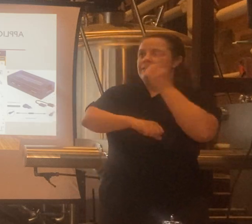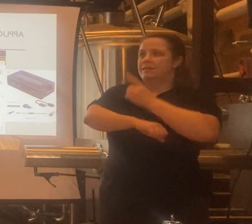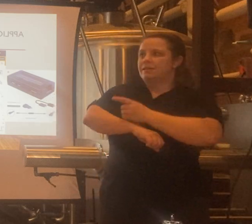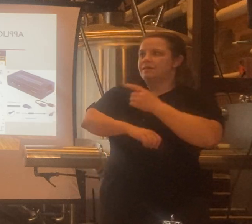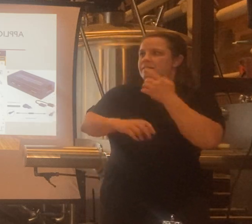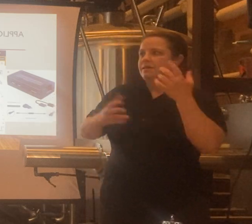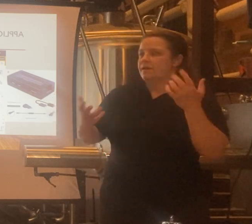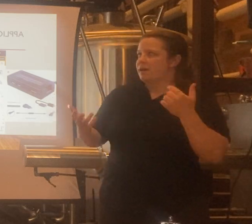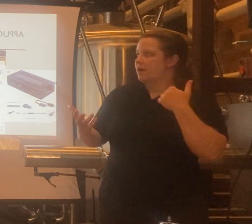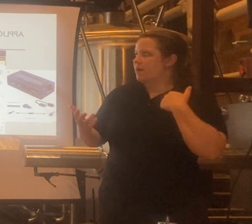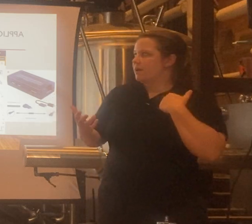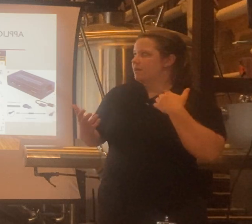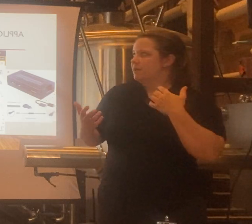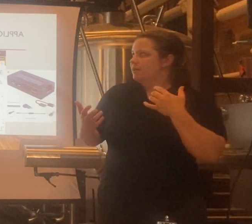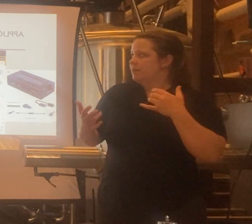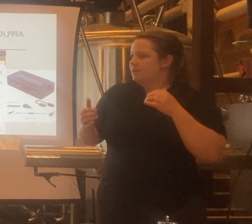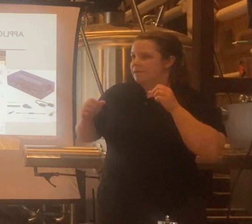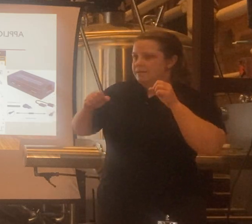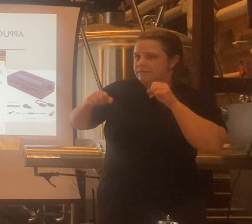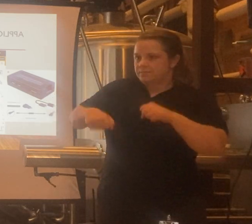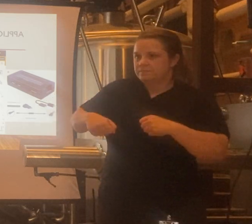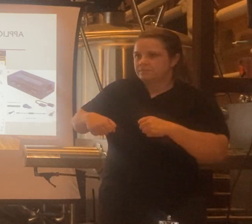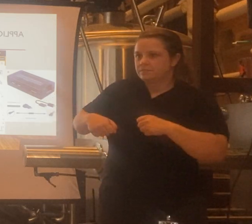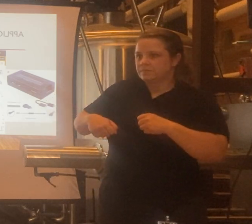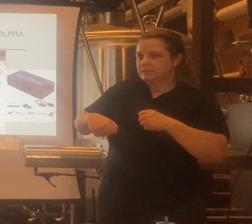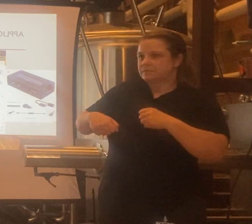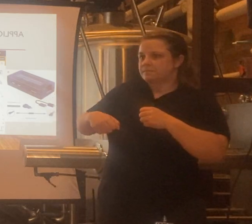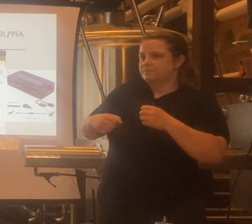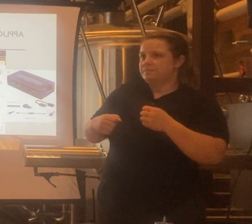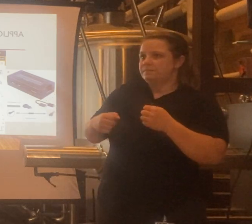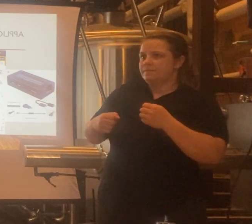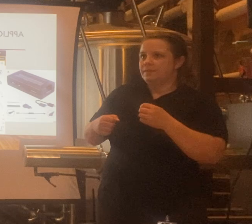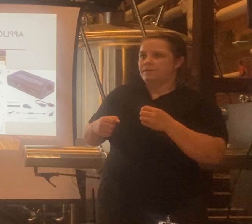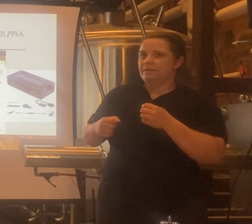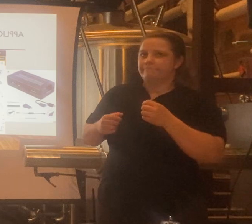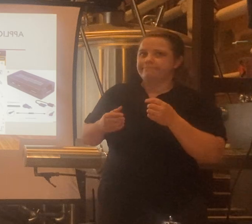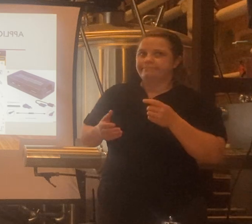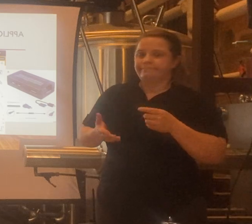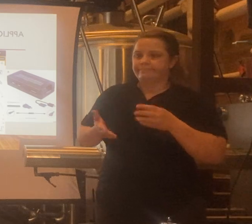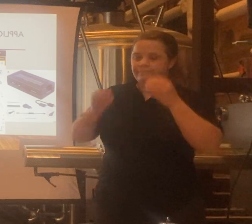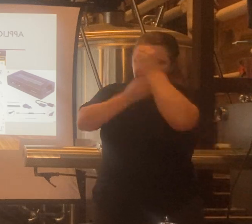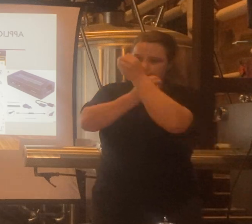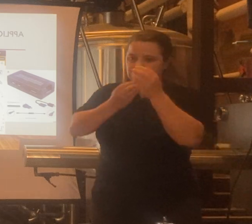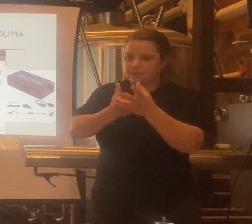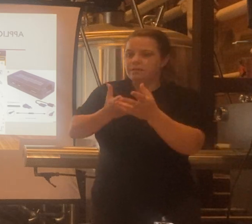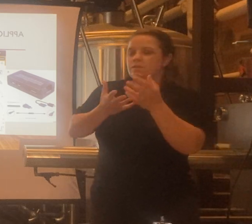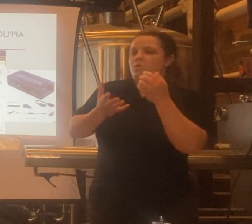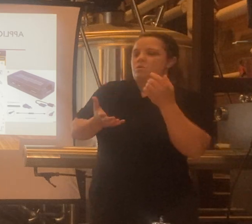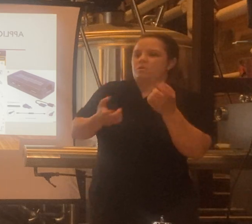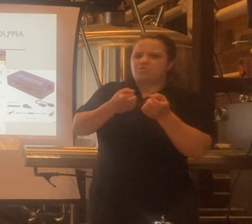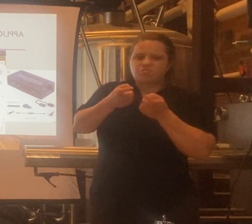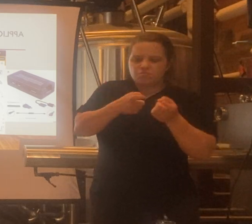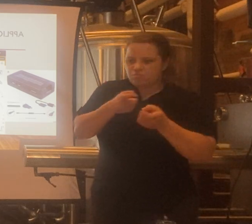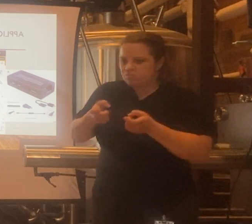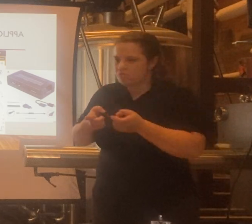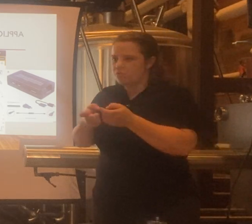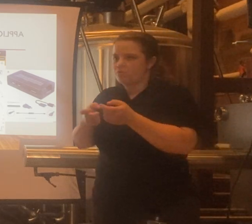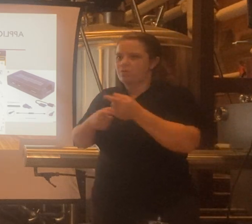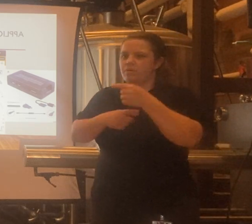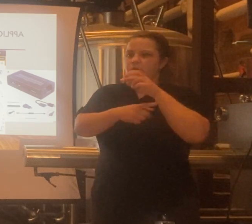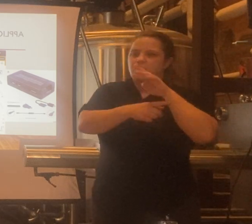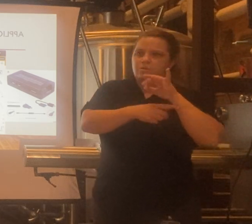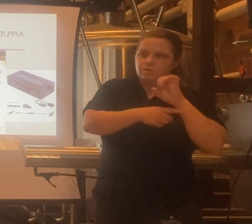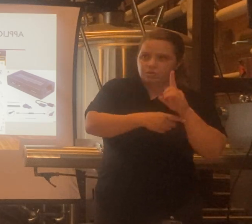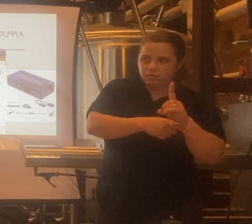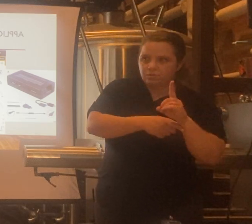up to 100%, so use the grid to charge it up if I'm not to a certain level at a certain time. I don't have grid, so I'm 100% reliant on solar, but this